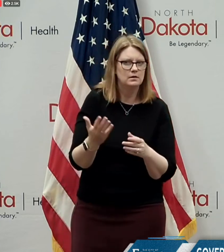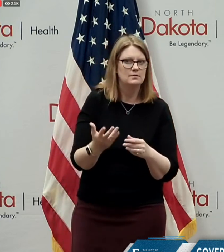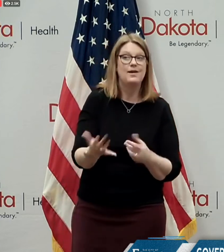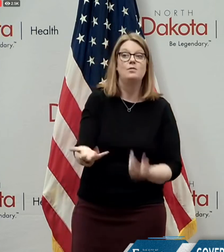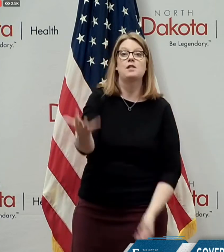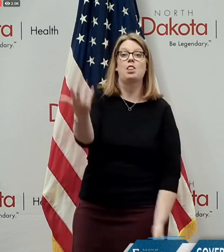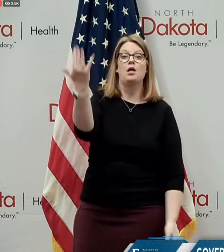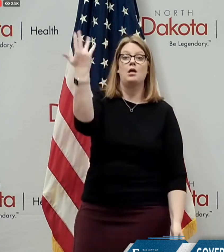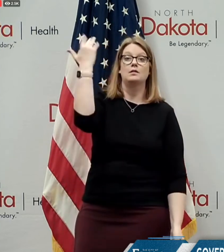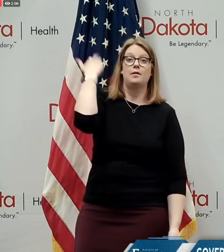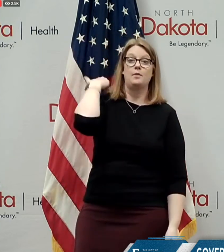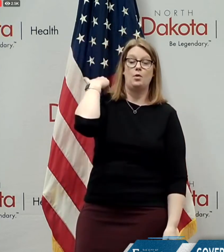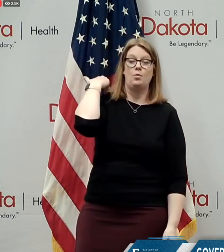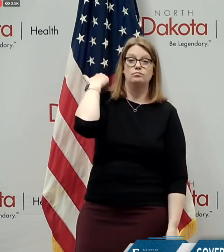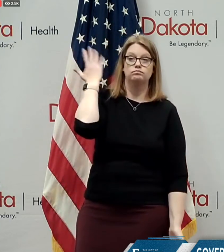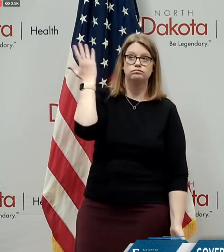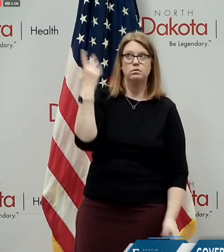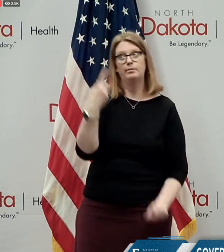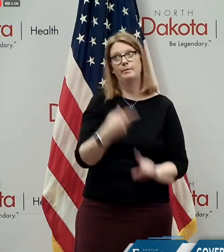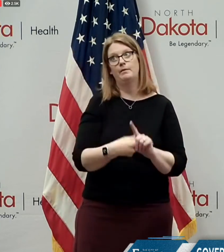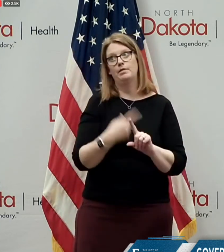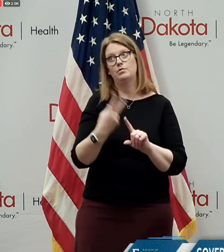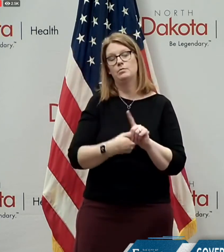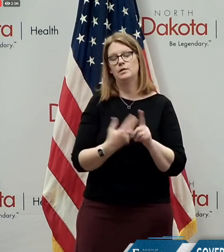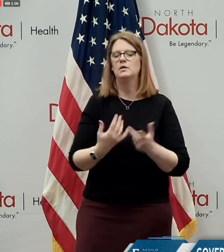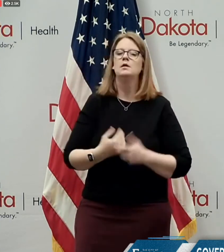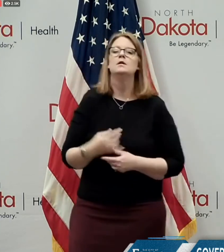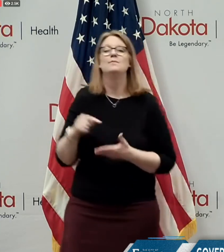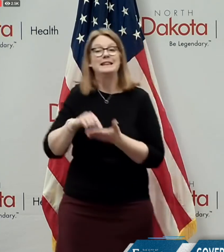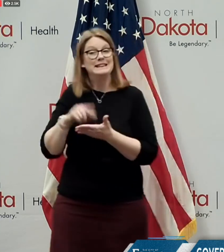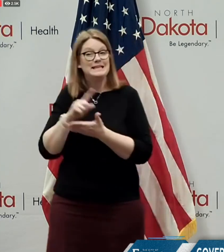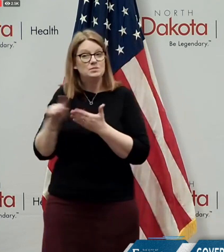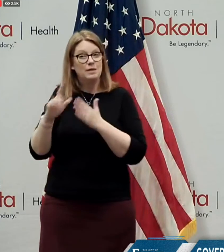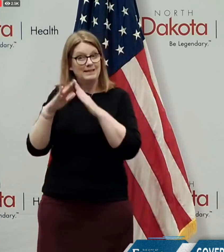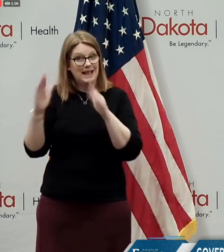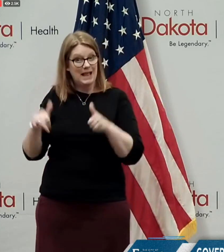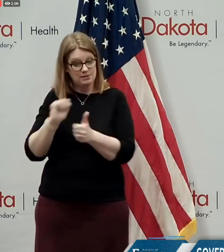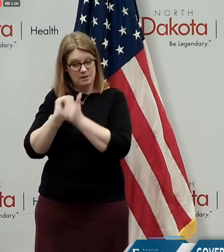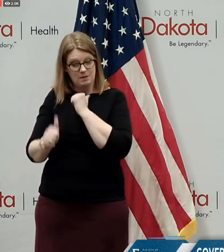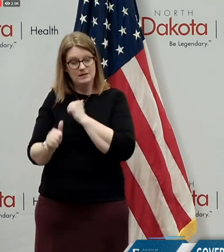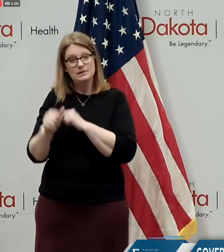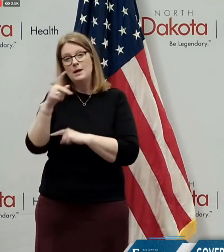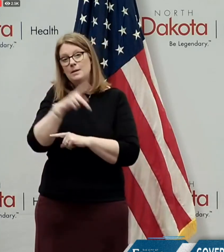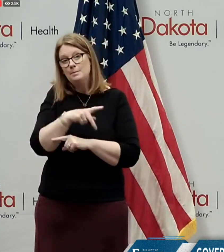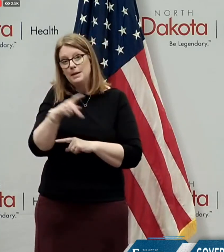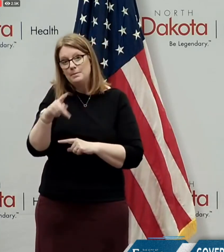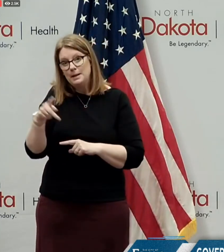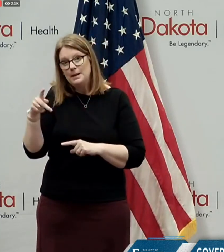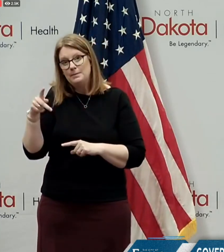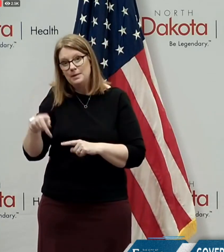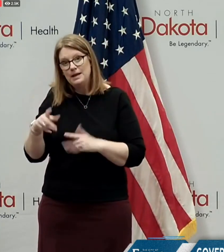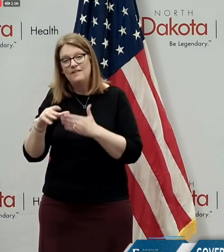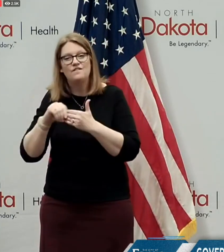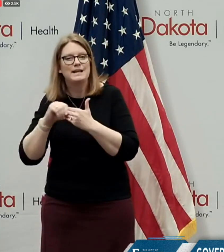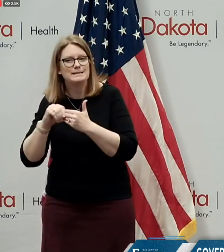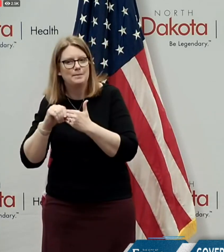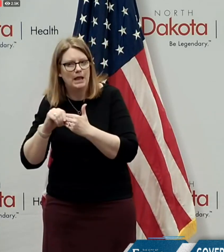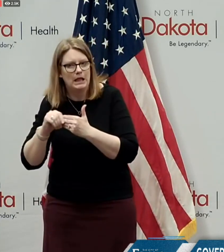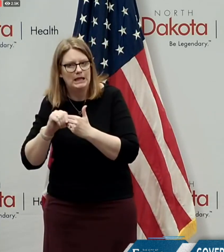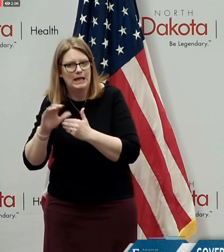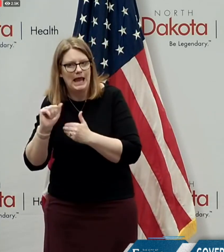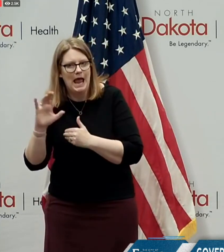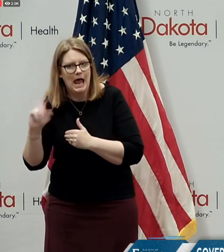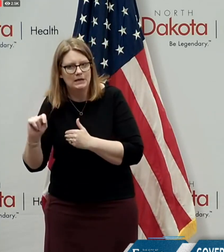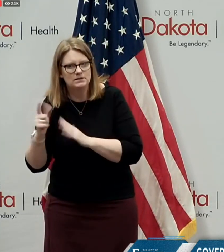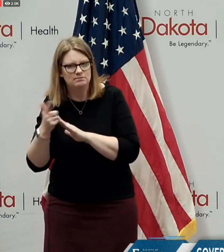long ago, in a month or two. This week, the House passed the Paycheck Protection Flexibility Act, which,